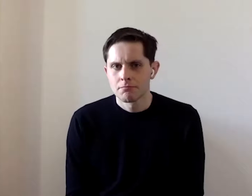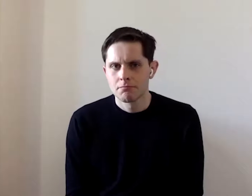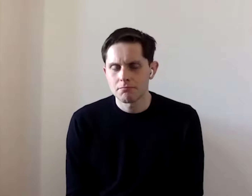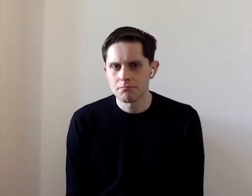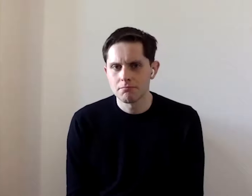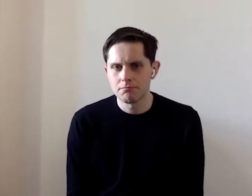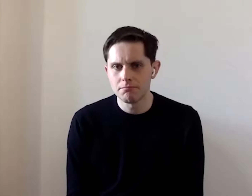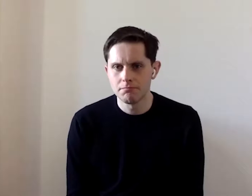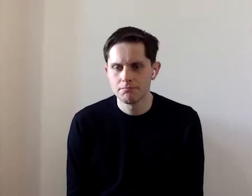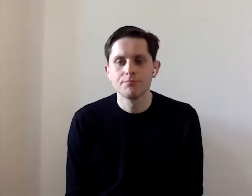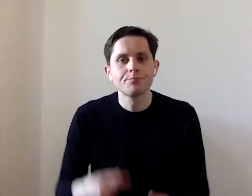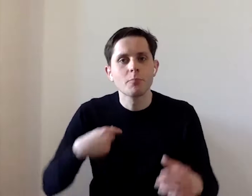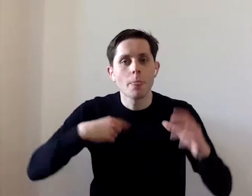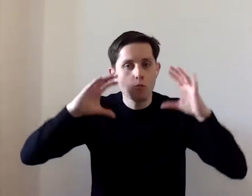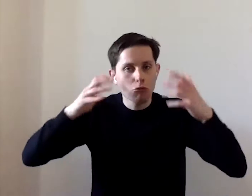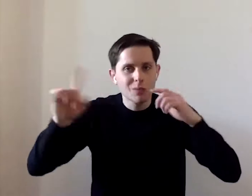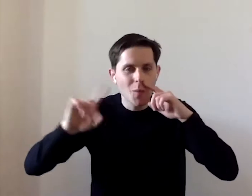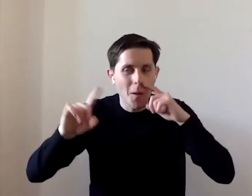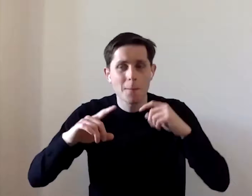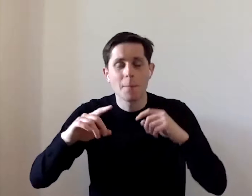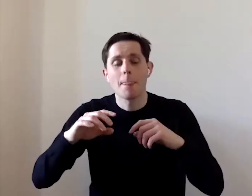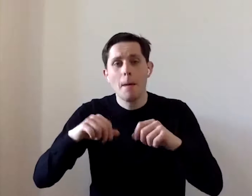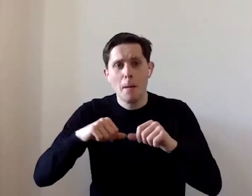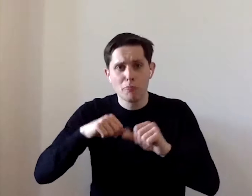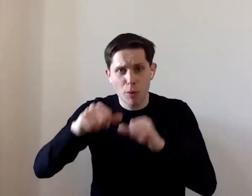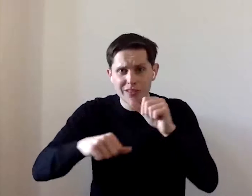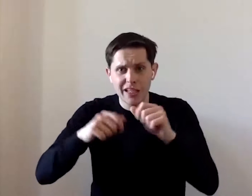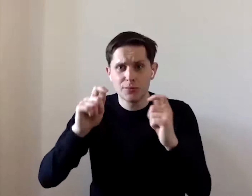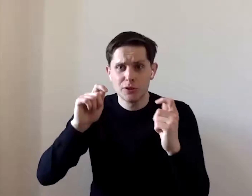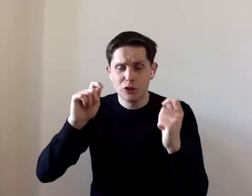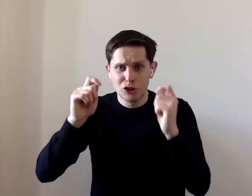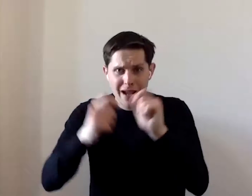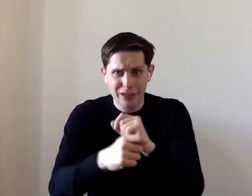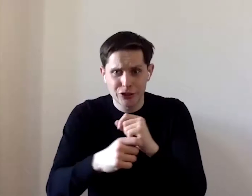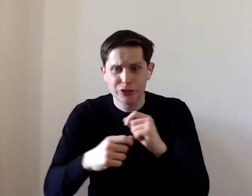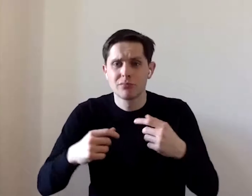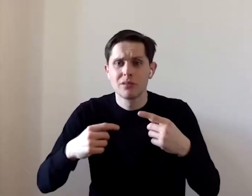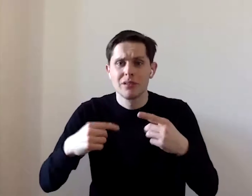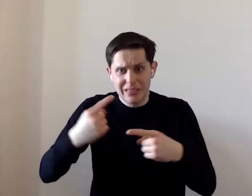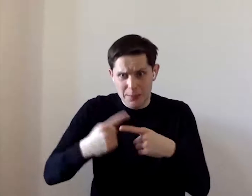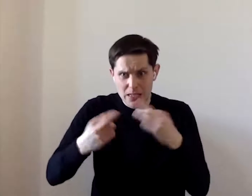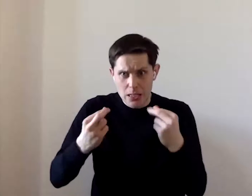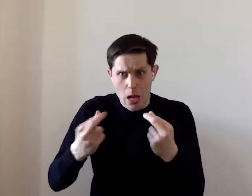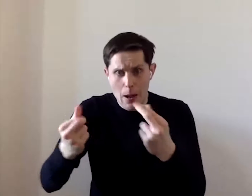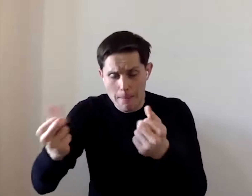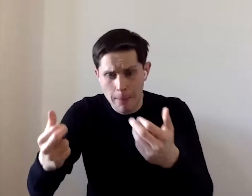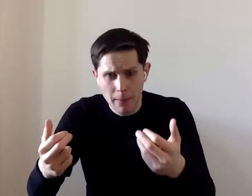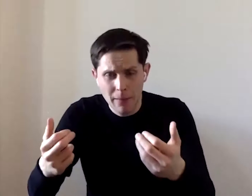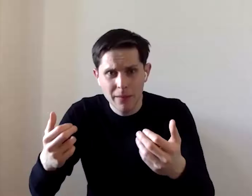think my worry with the process changing is that if there's any way of speeding